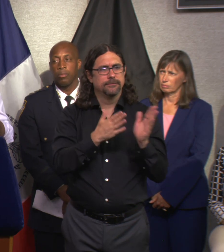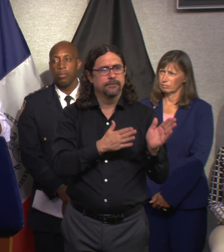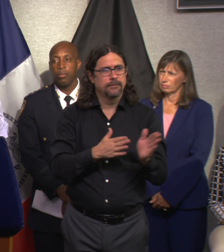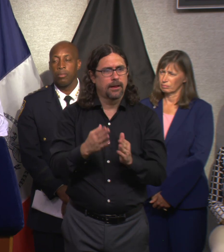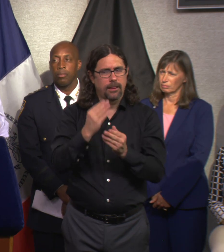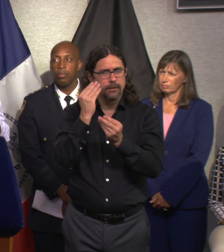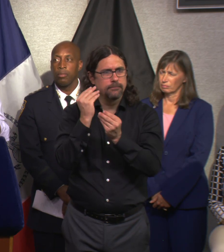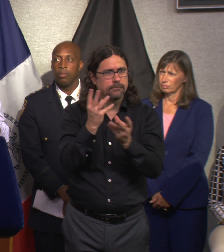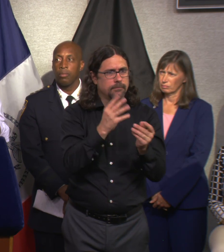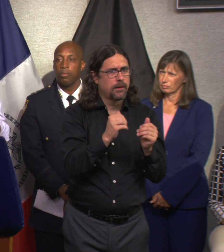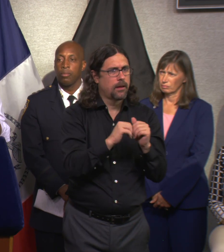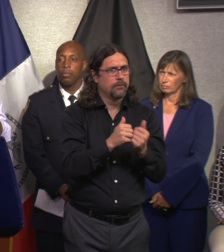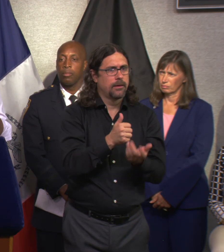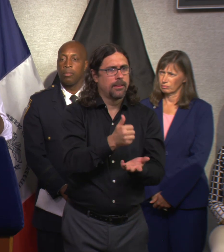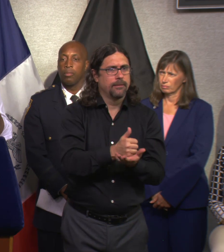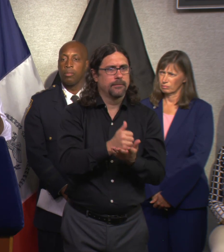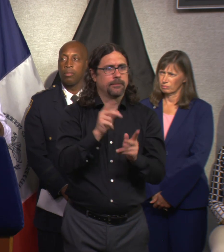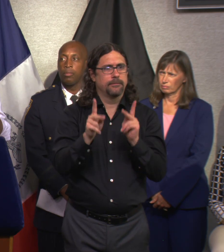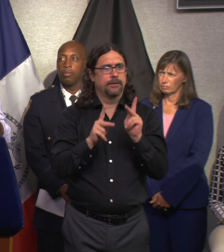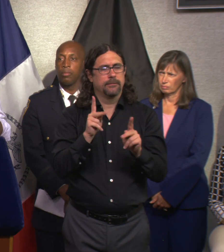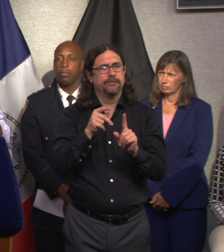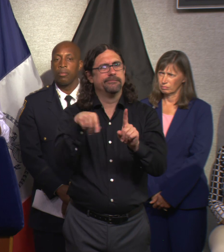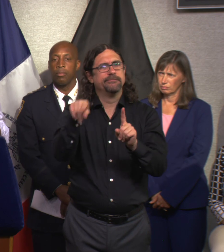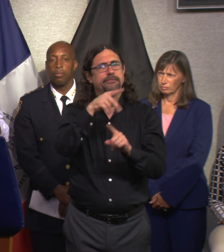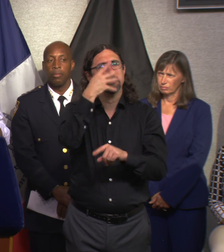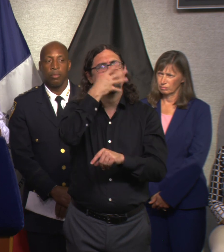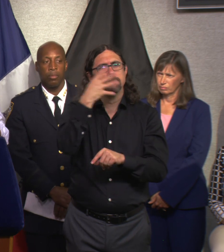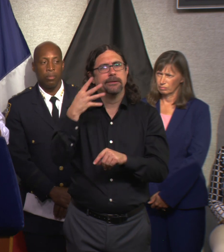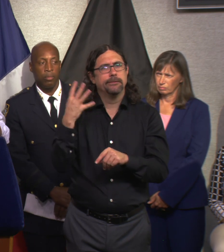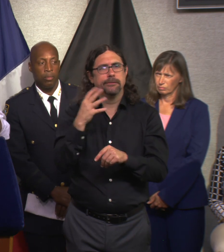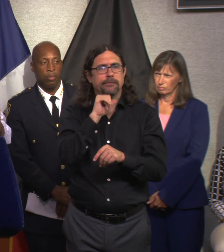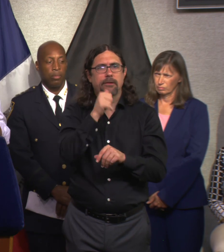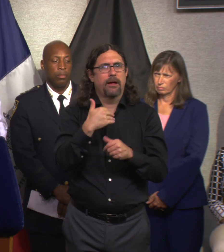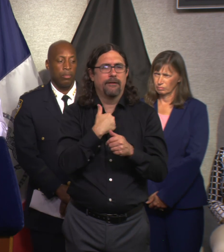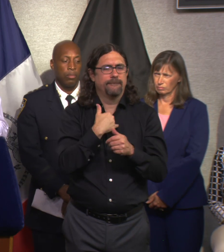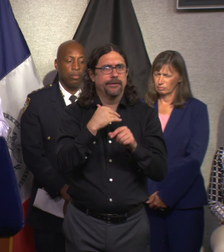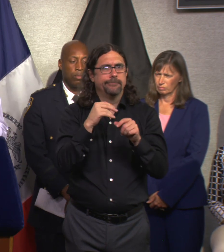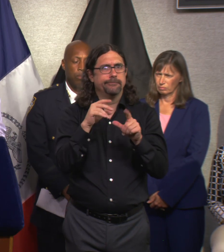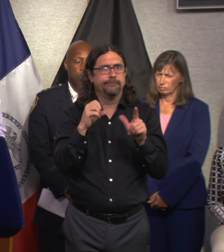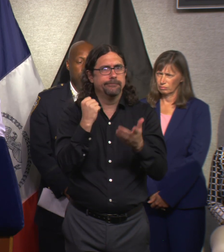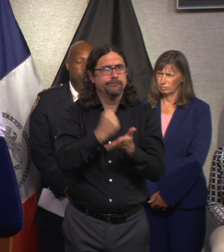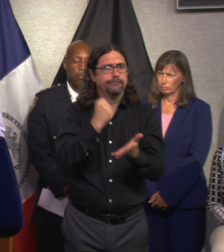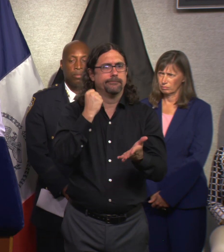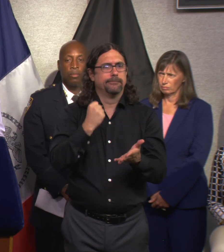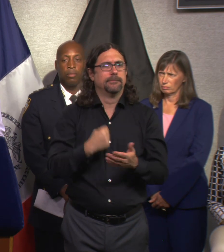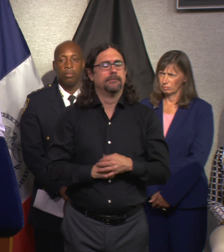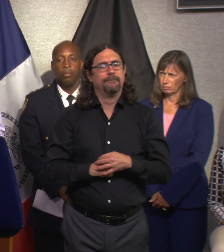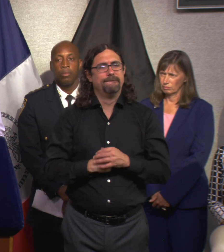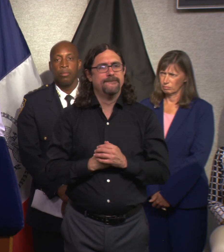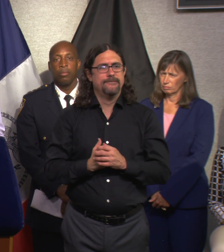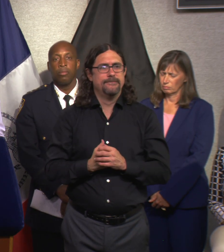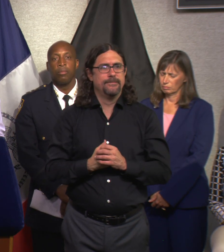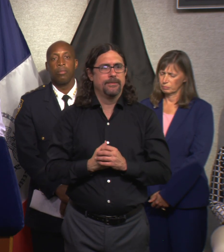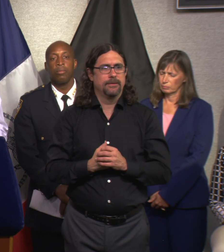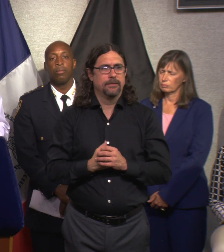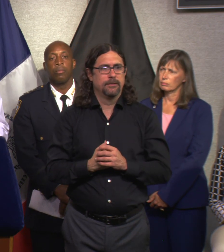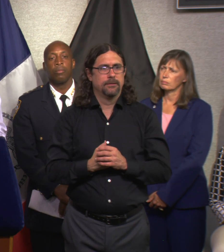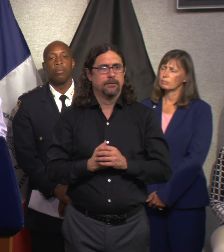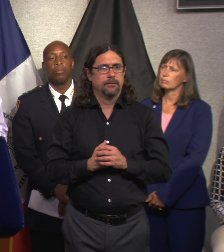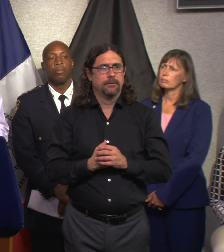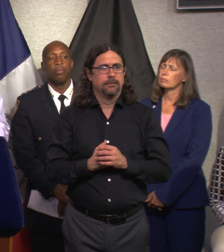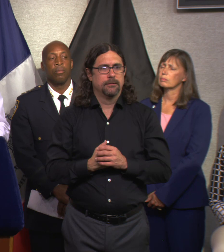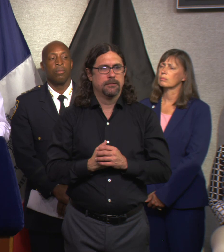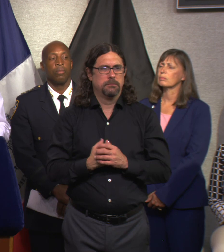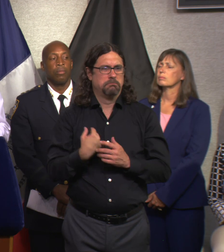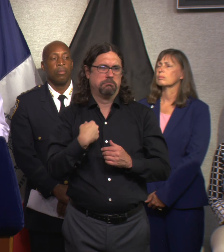I wouldn't accept the notion that we're expecting more and more of these summer emergencies. I just don't agree. This is an exceedingly unusual situation we're facing right here. The last